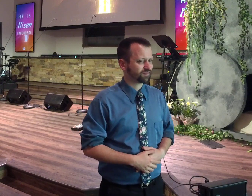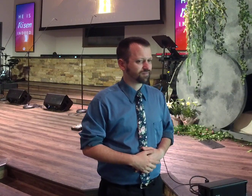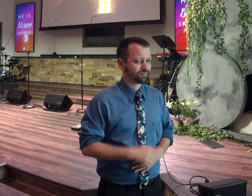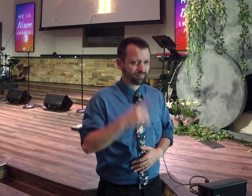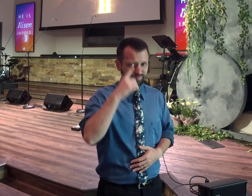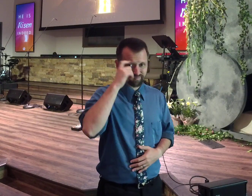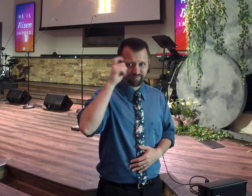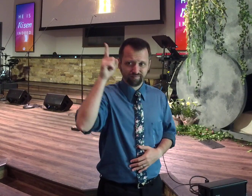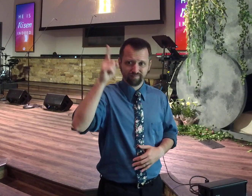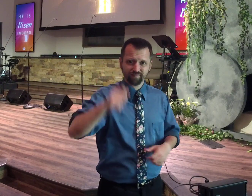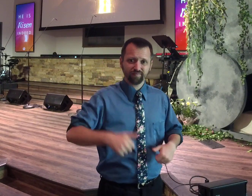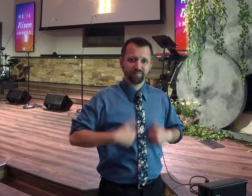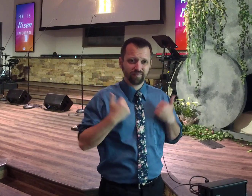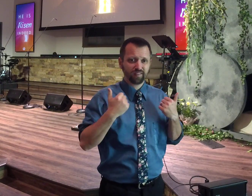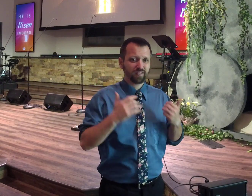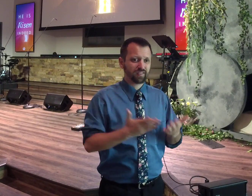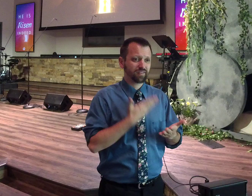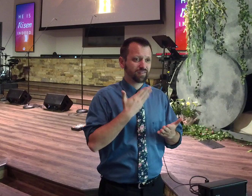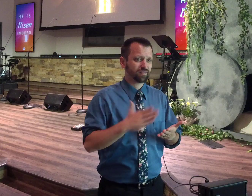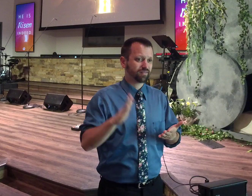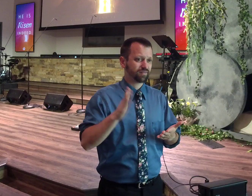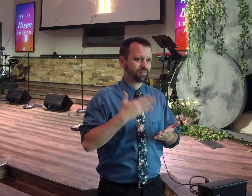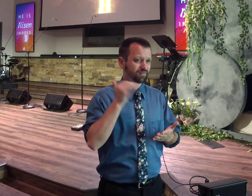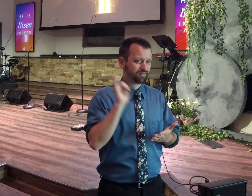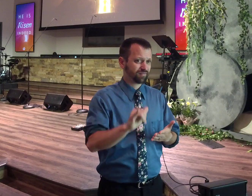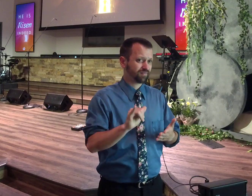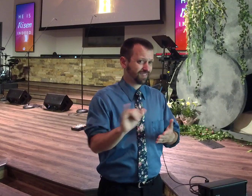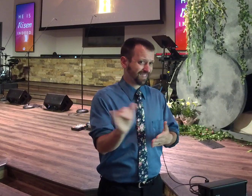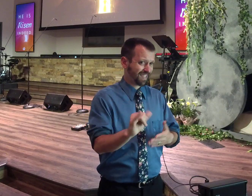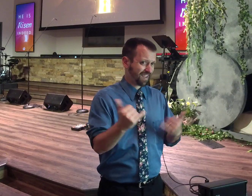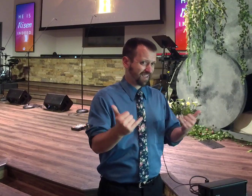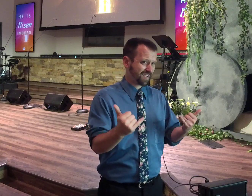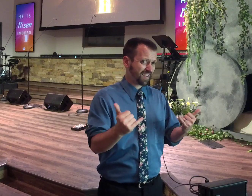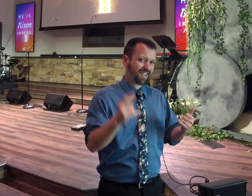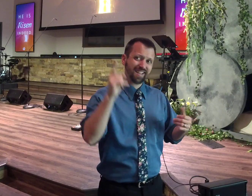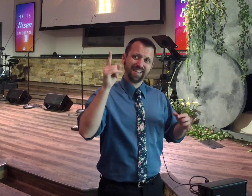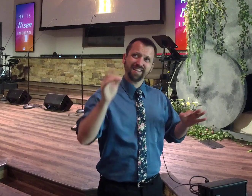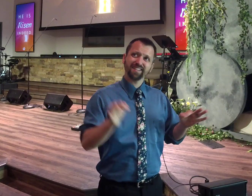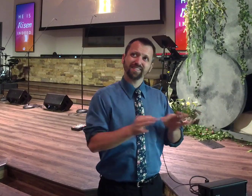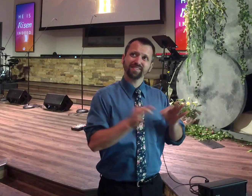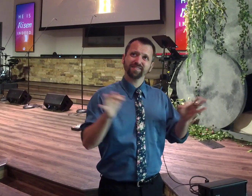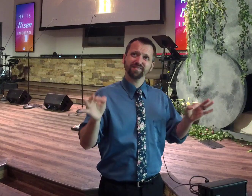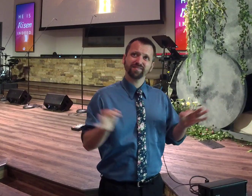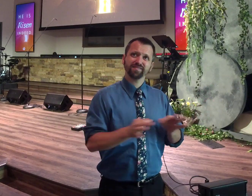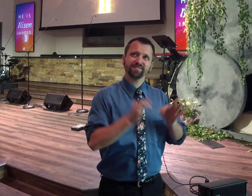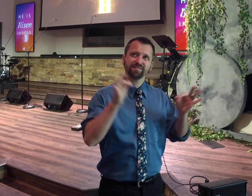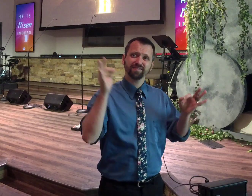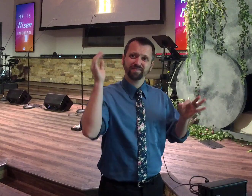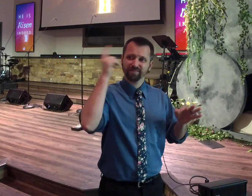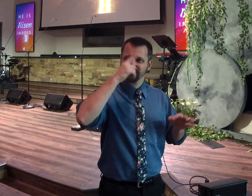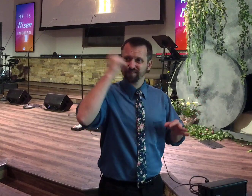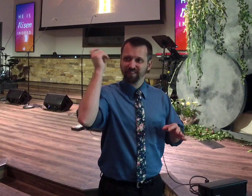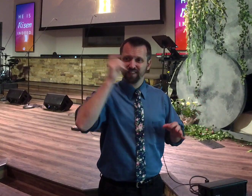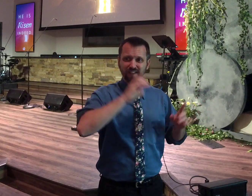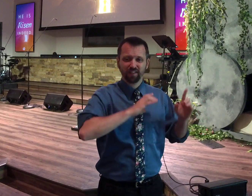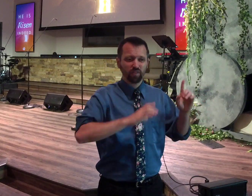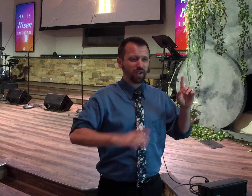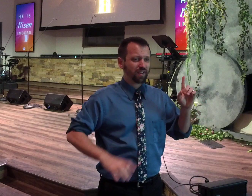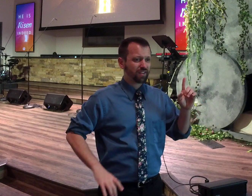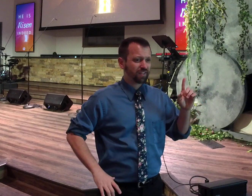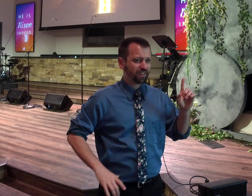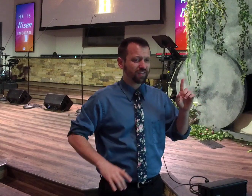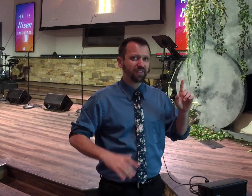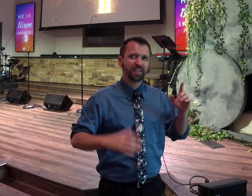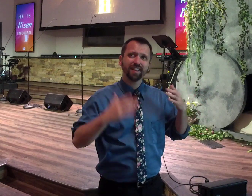he lives, we can sing those songs like we sang earlier today, that he is worthy. We can sing because of Christ. We can